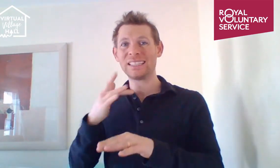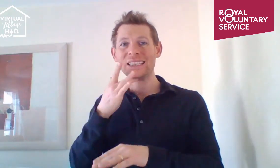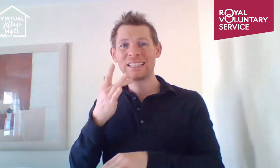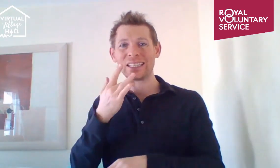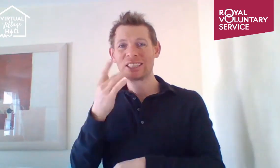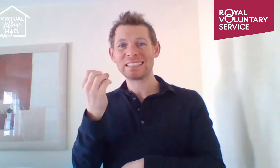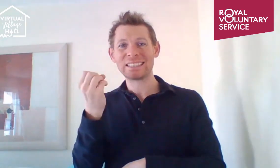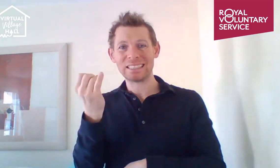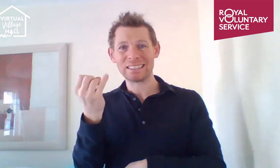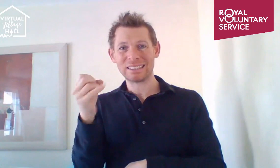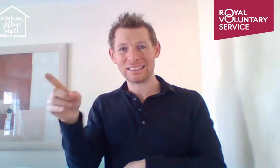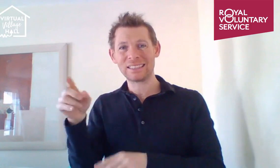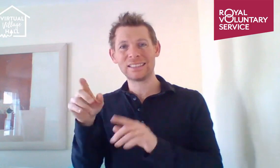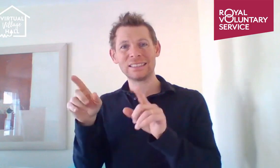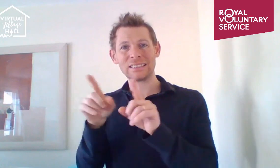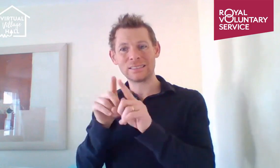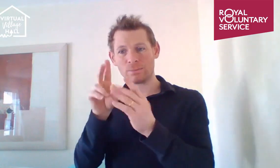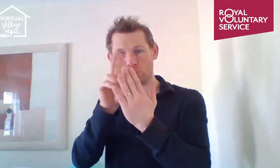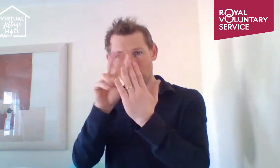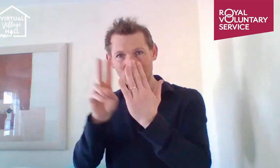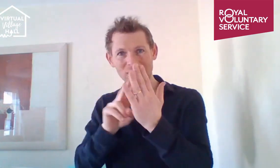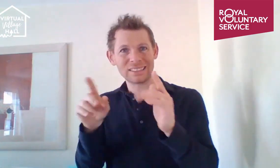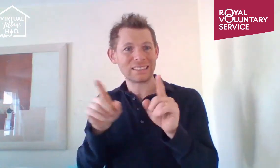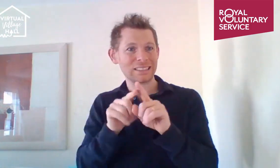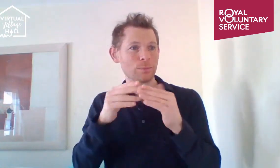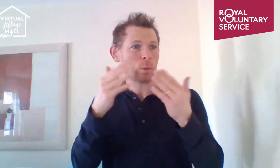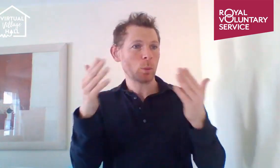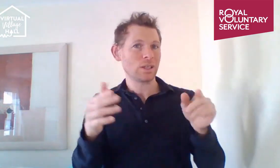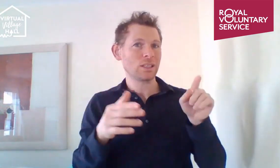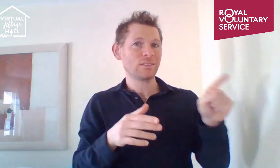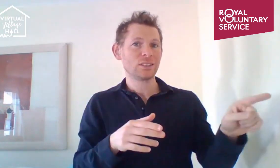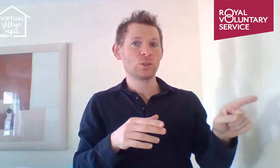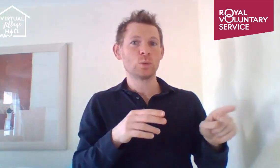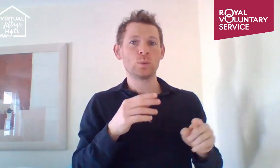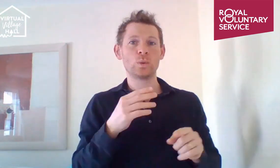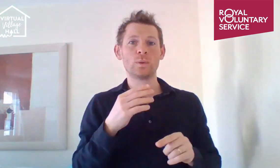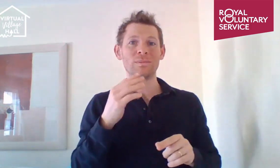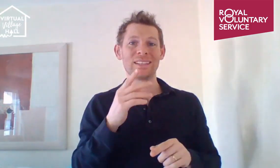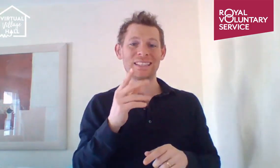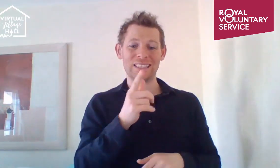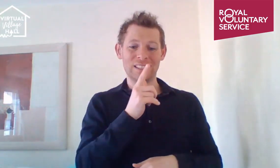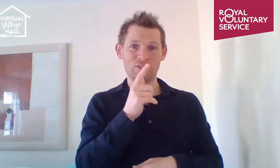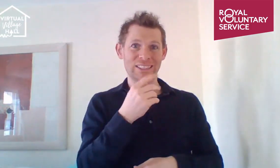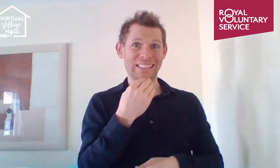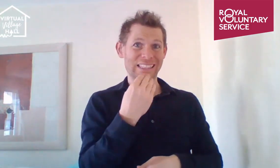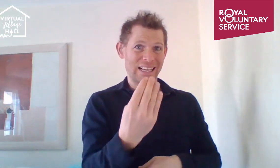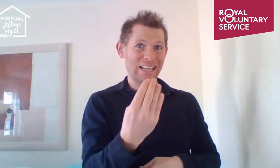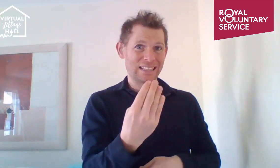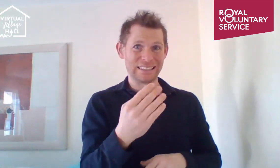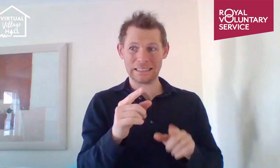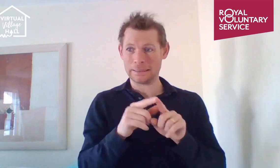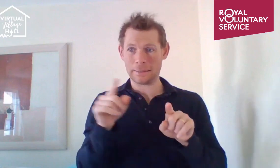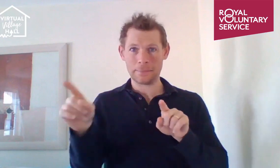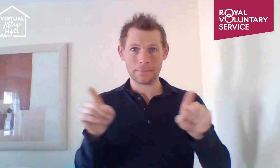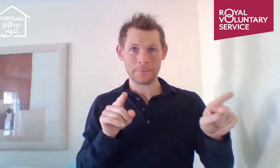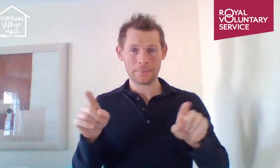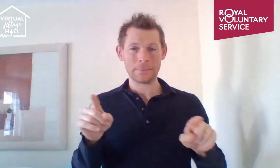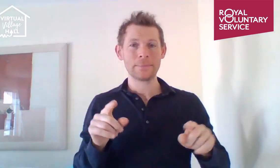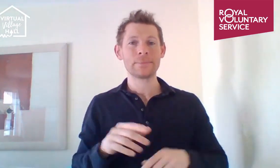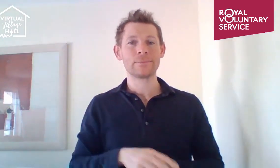deaf children aged between age 16, their standard of reading and writing was on par with hearing